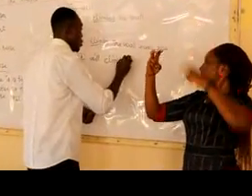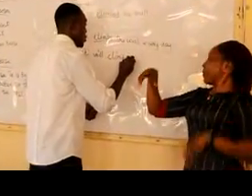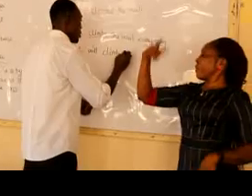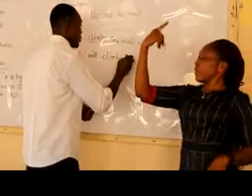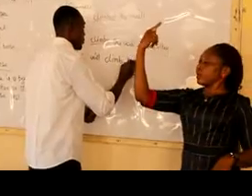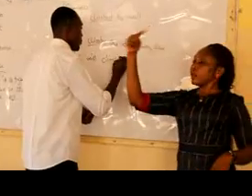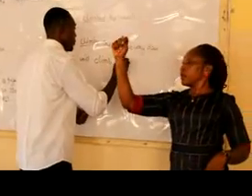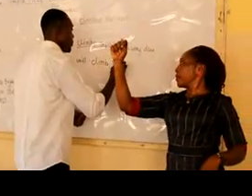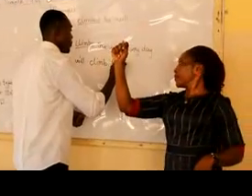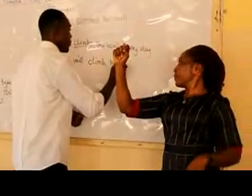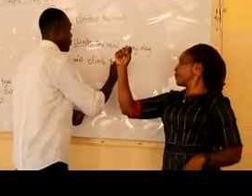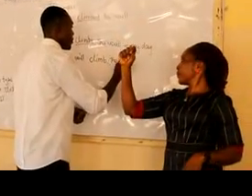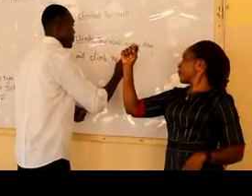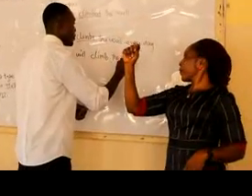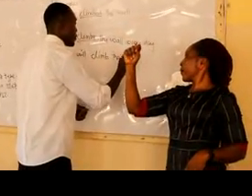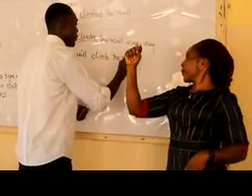the wall.